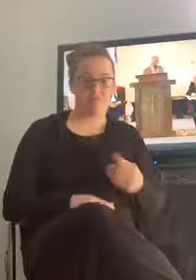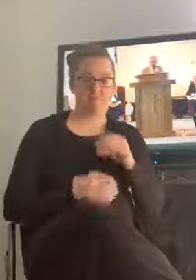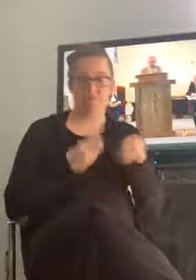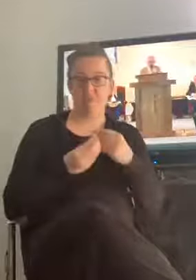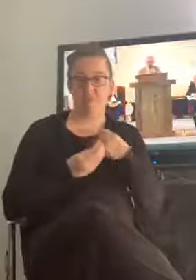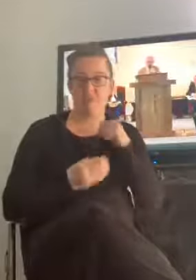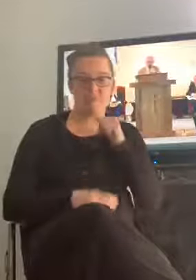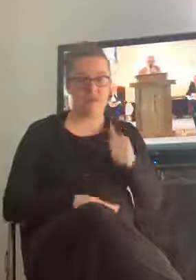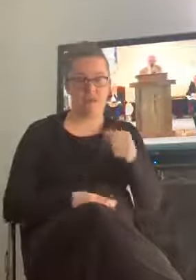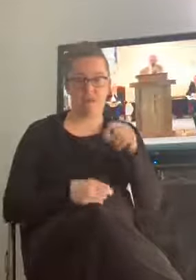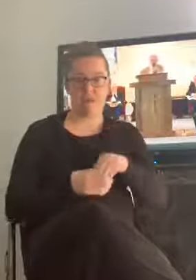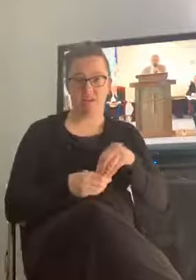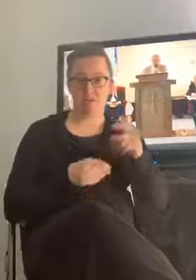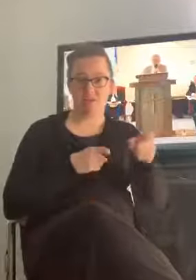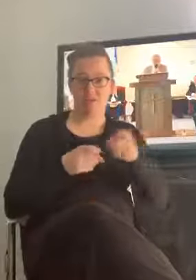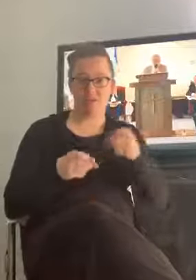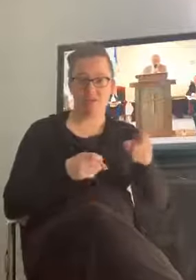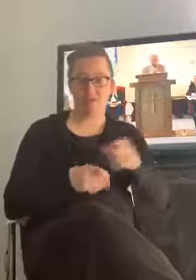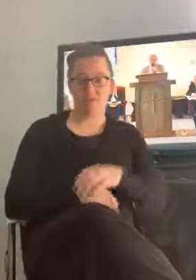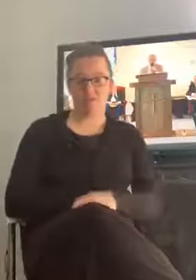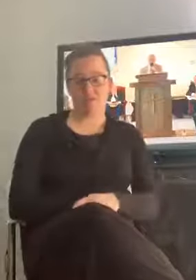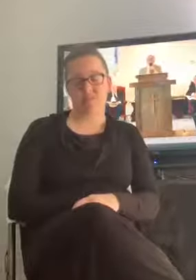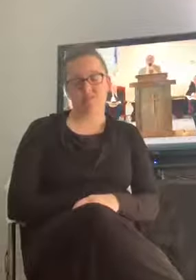Right. Yes.